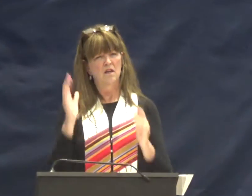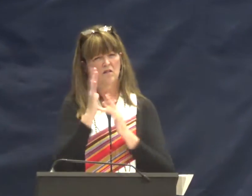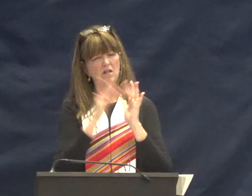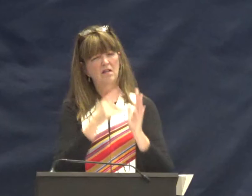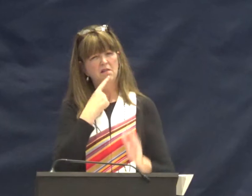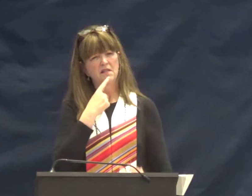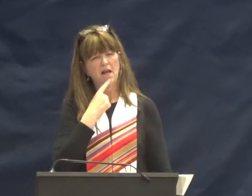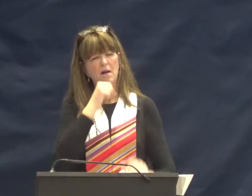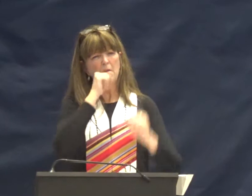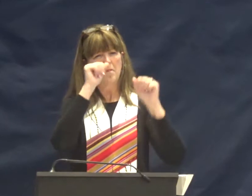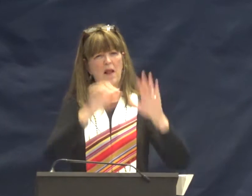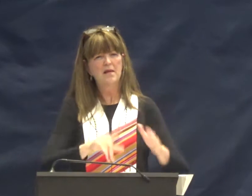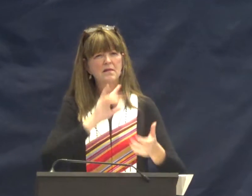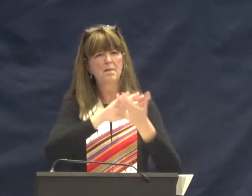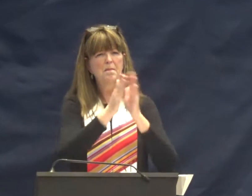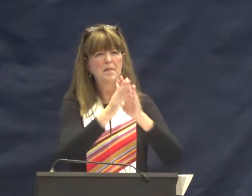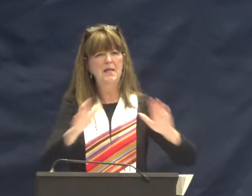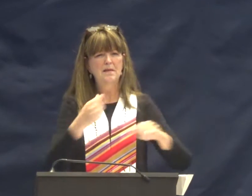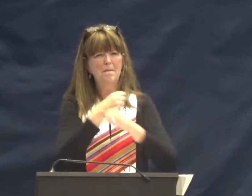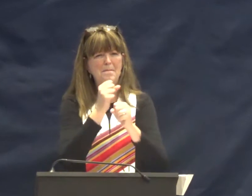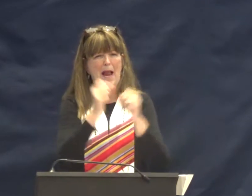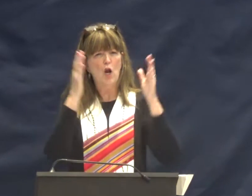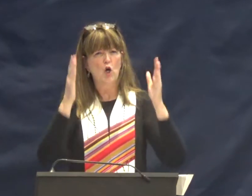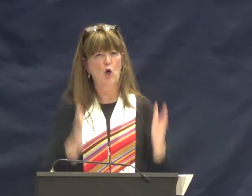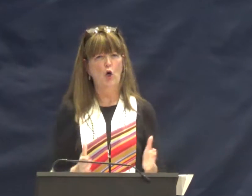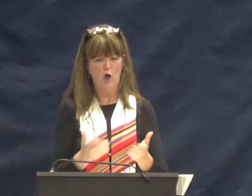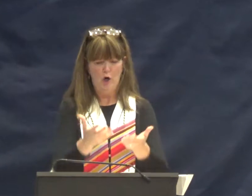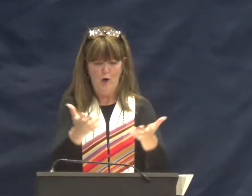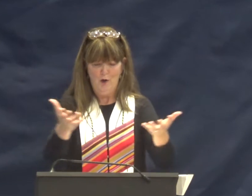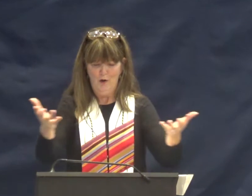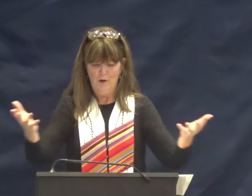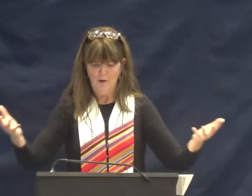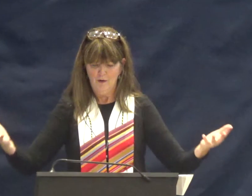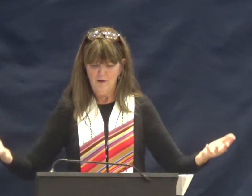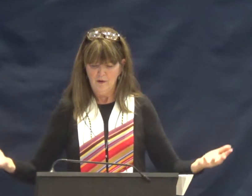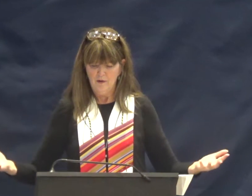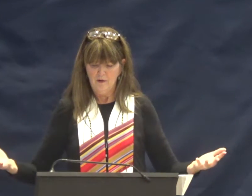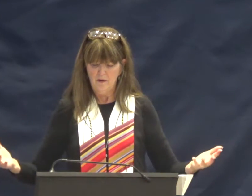to me and I will give you rest. Jesus said, blessed are the peacemakers.